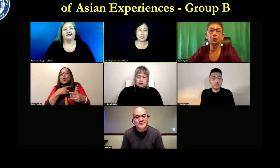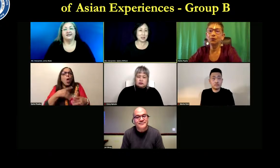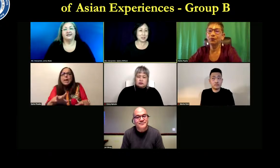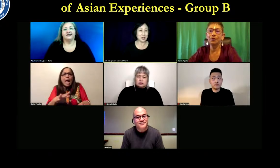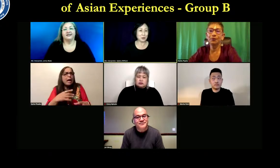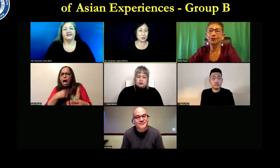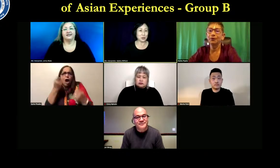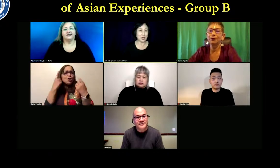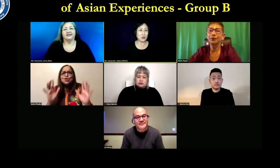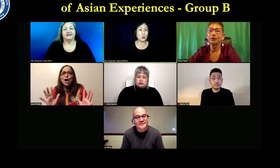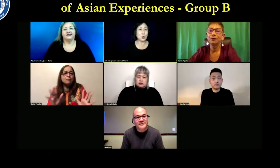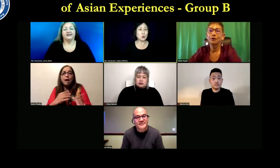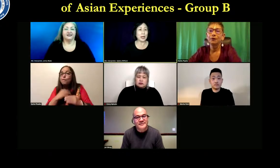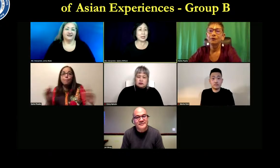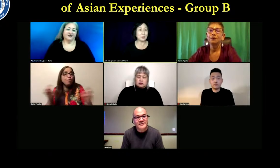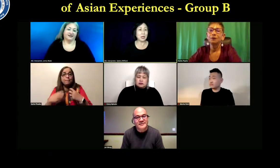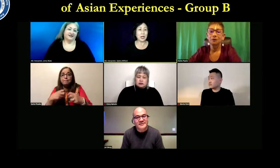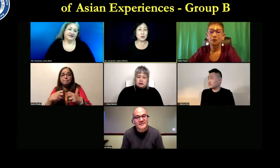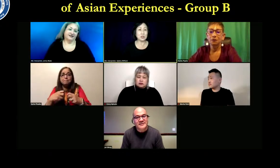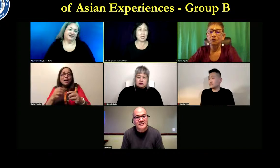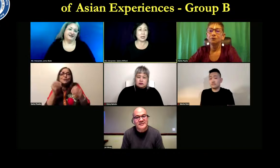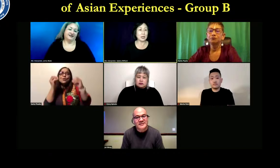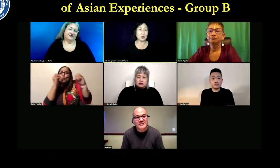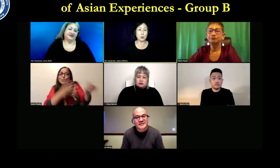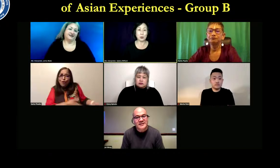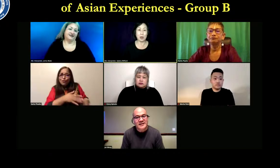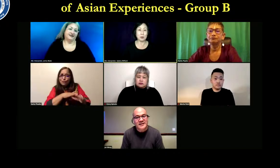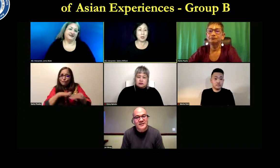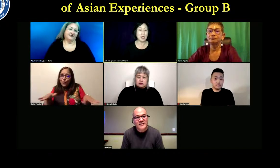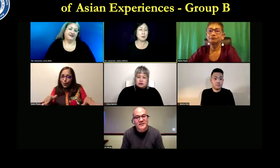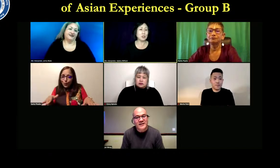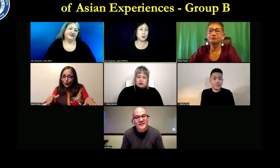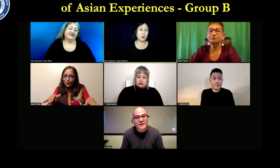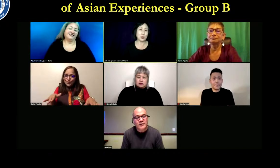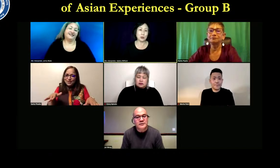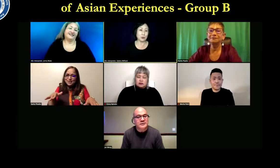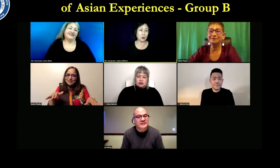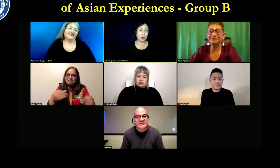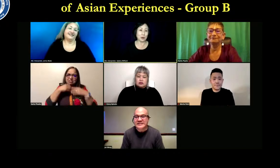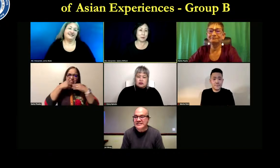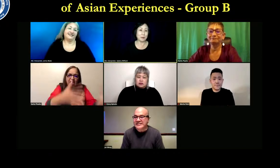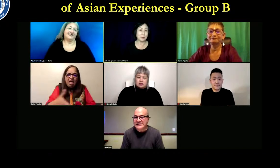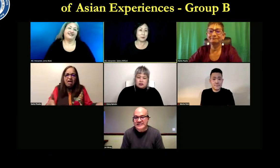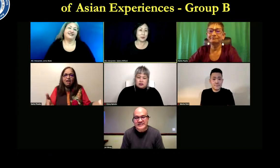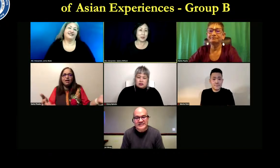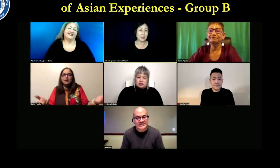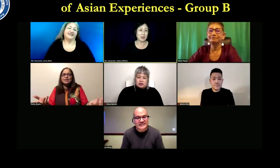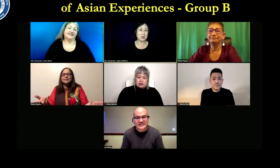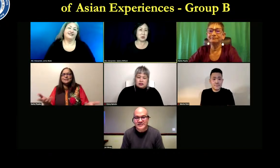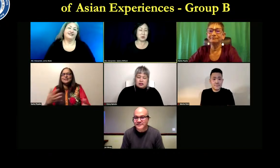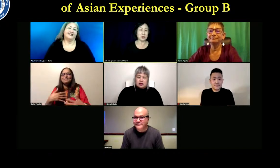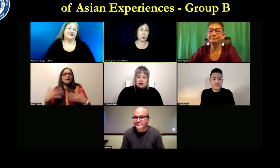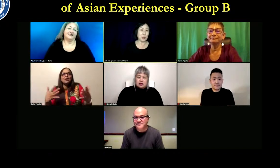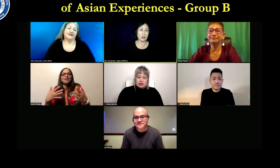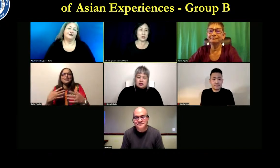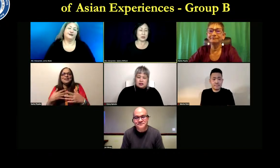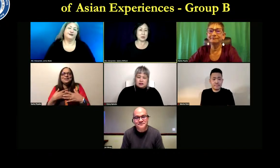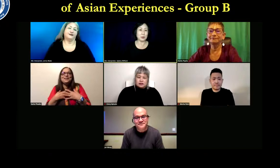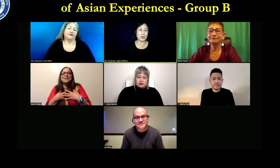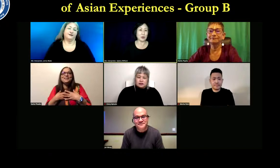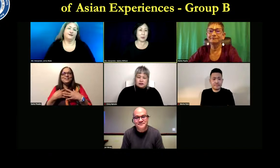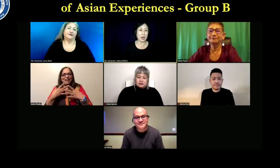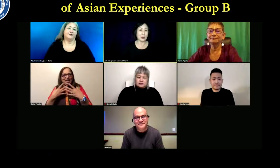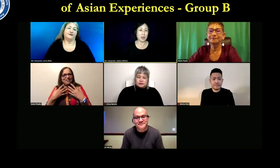And I'm thinking, that's not acceptable to do that. If you don't like something, I understand that, no problem. But you don't throw it on the floor. You know, you don't throw it